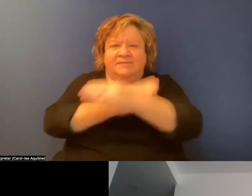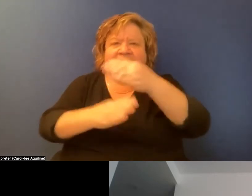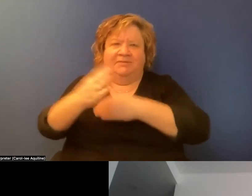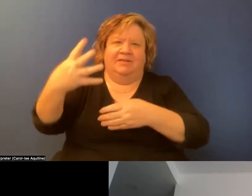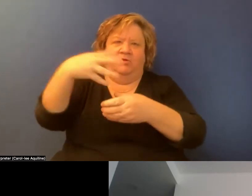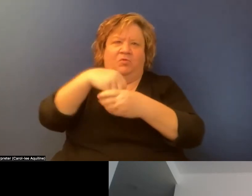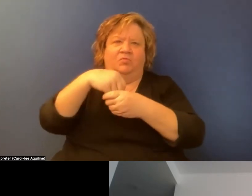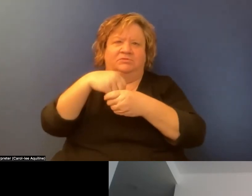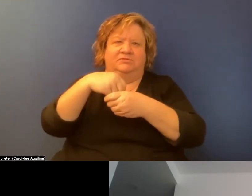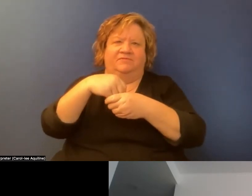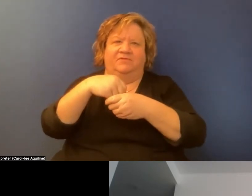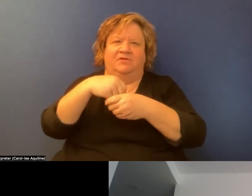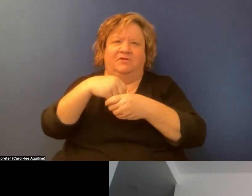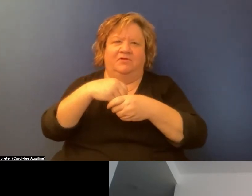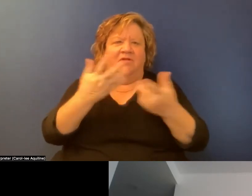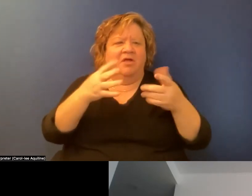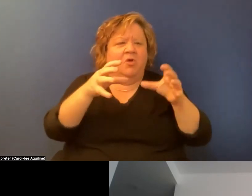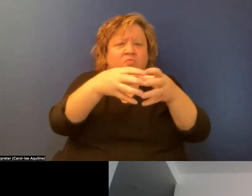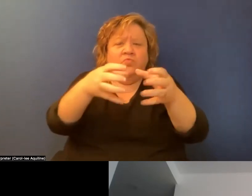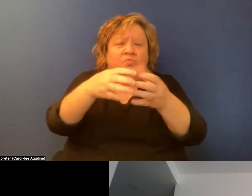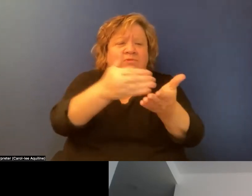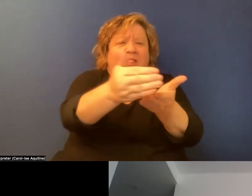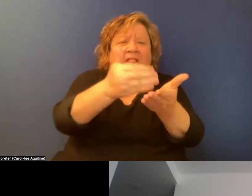we have been discussing today. Thanks.